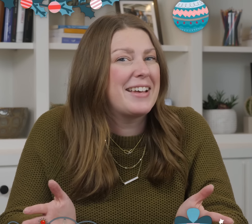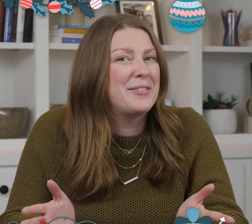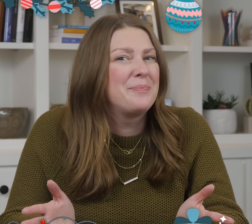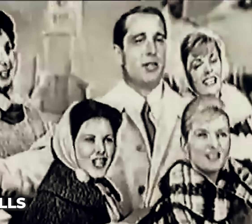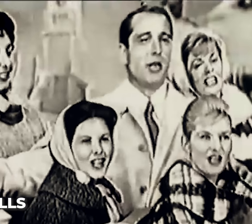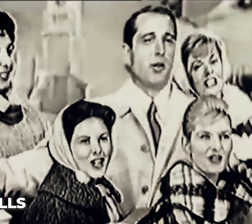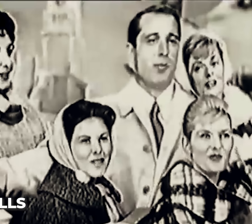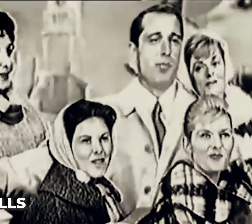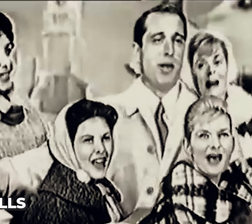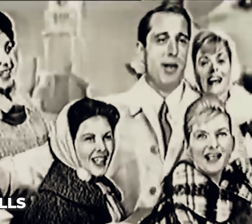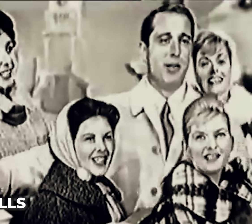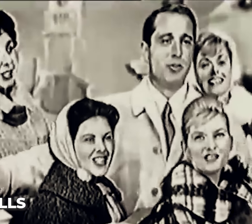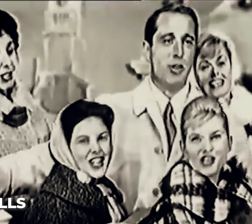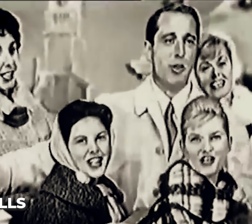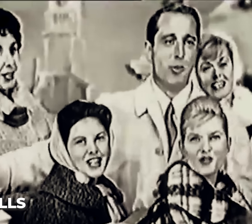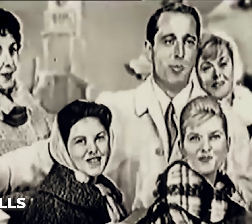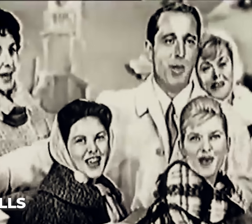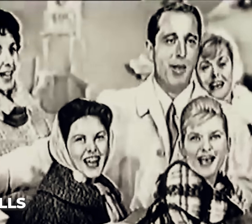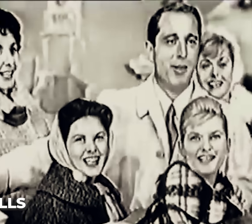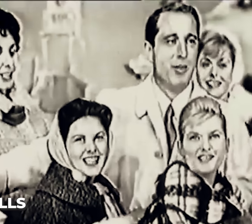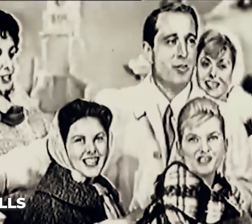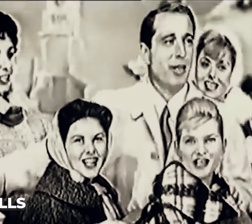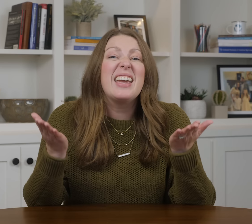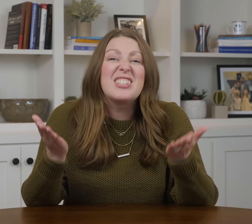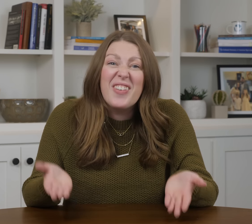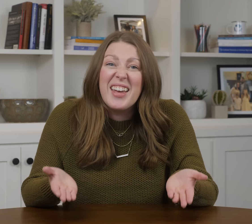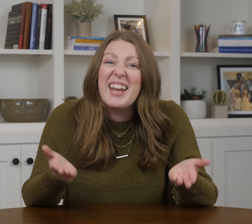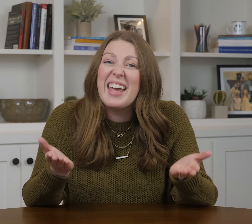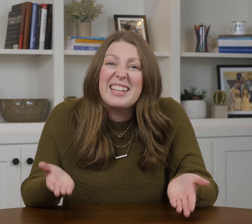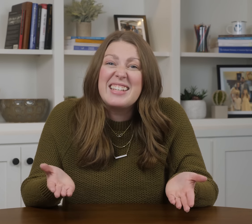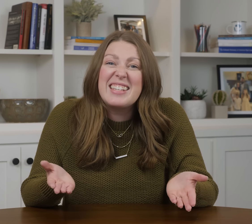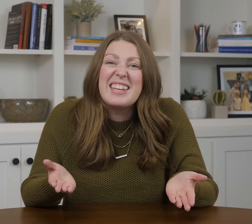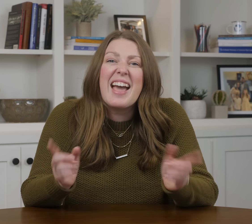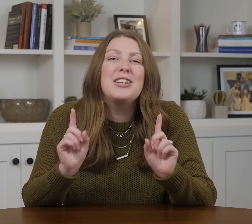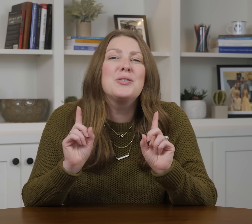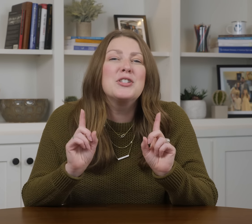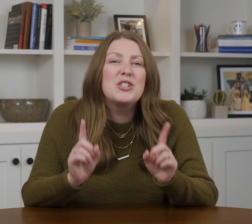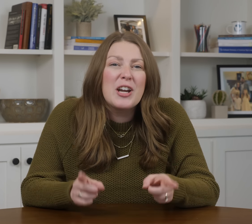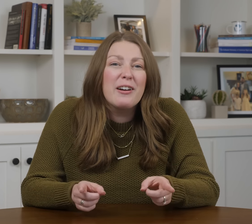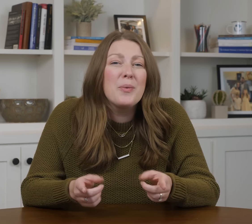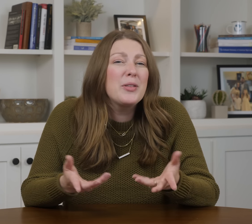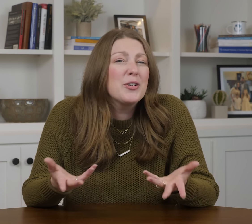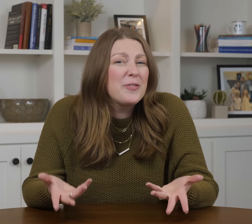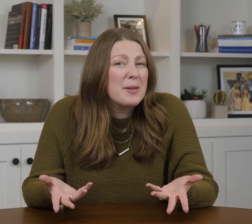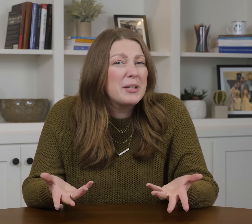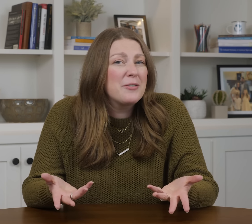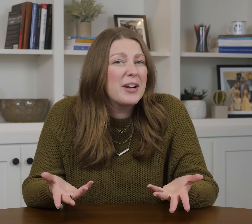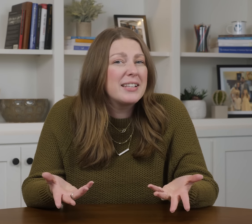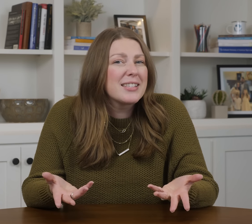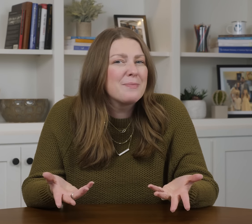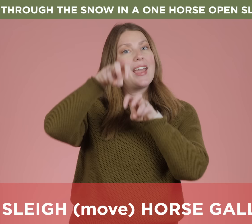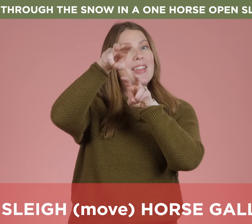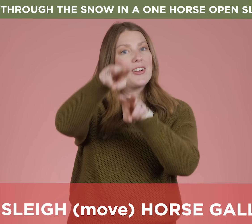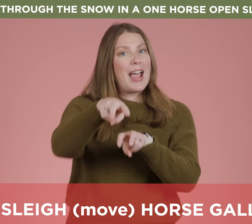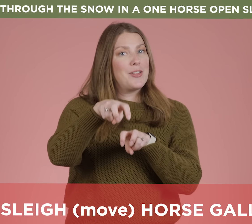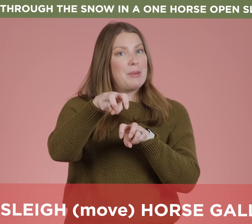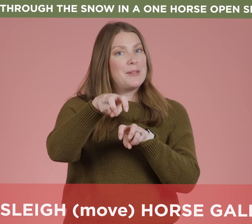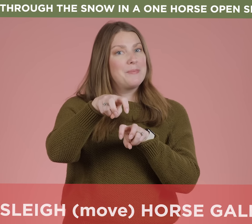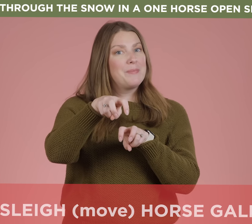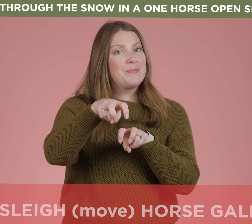ASL. Jingle bells, jingle bells. It's fun and easy, and you can share it with your family and friends. First, I'm going to